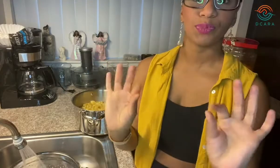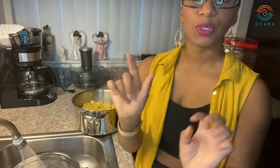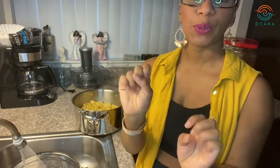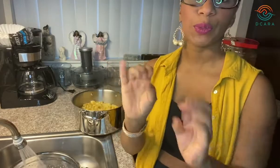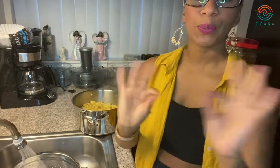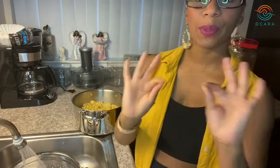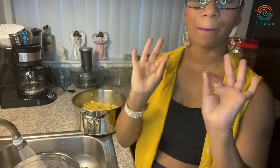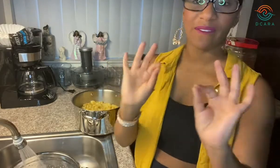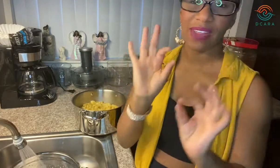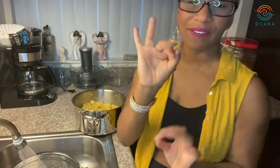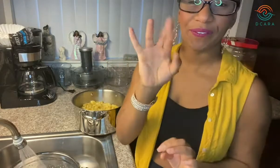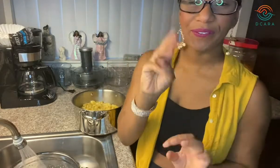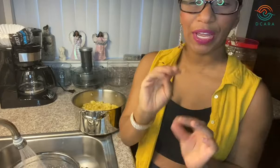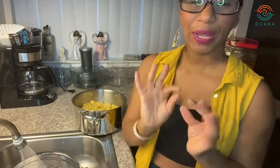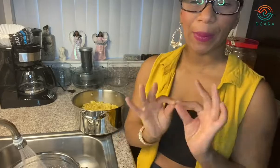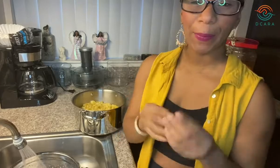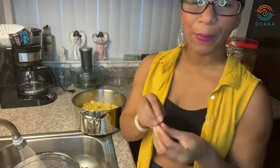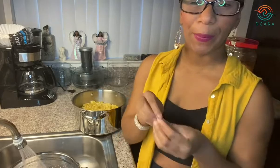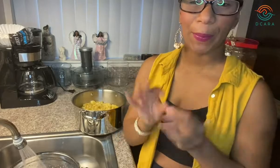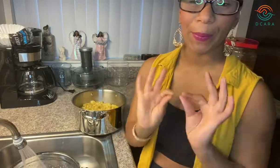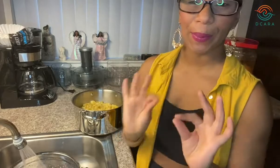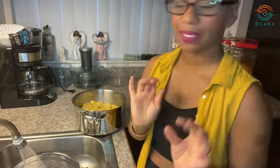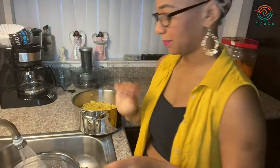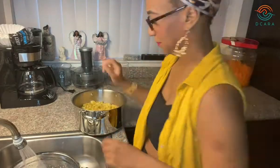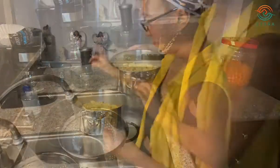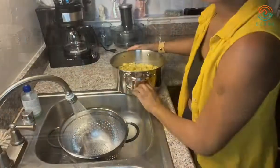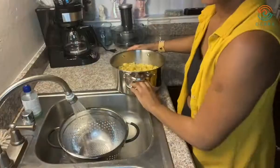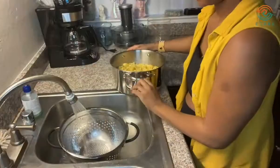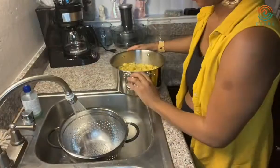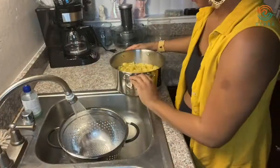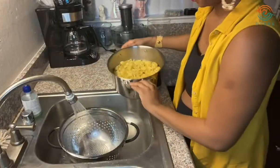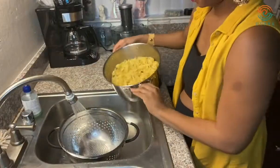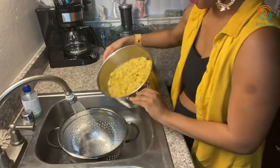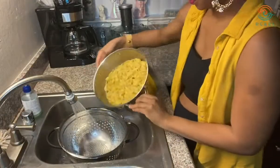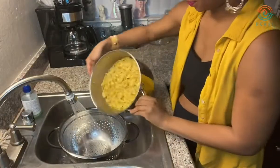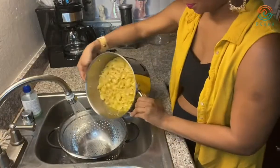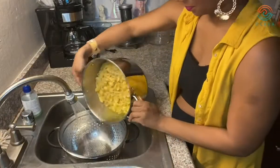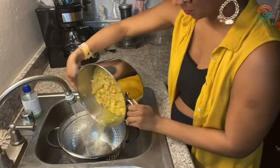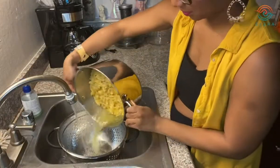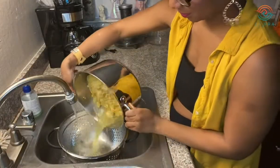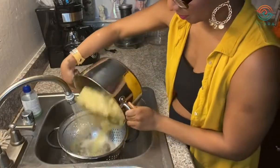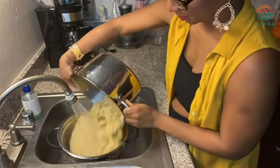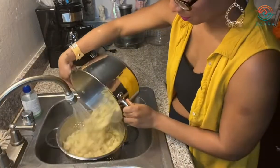together. We want the pasta to come out not sticky and ready to go.